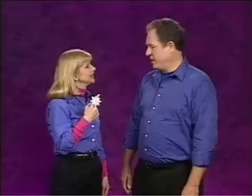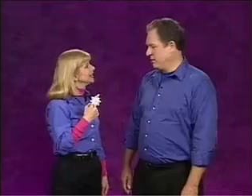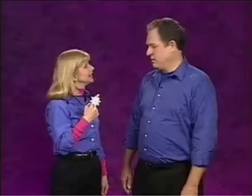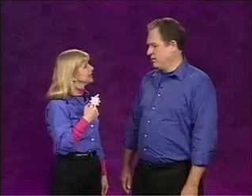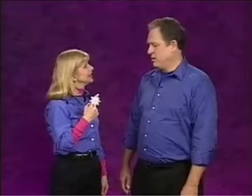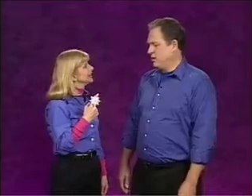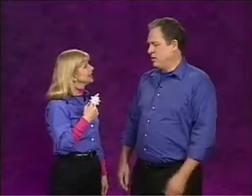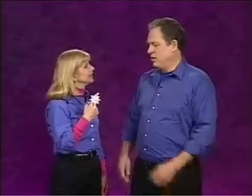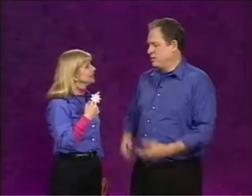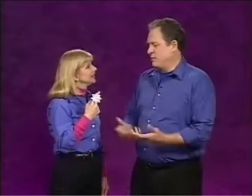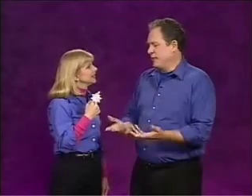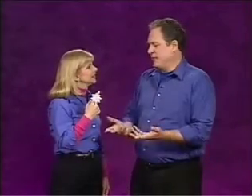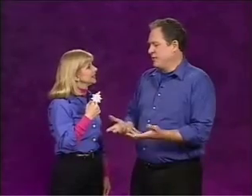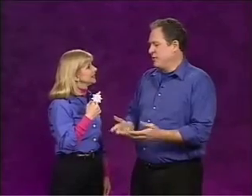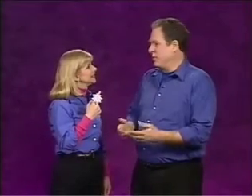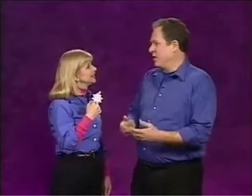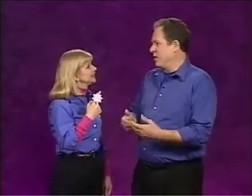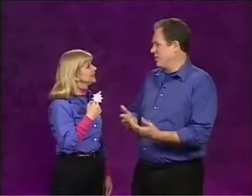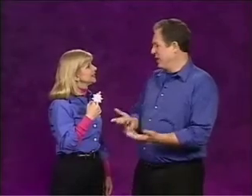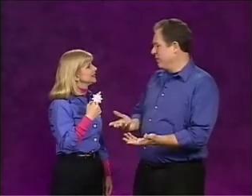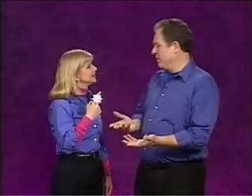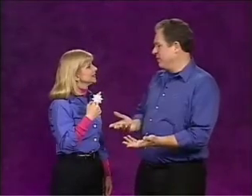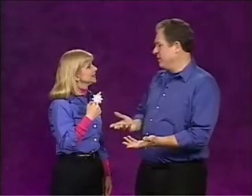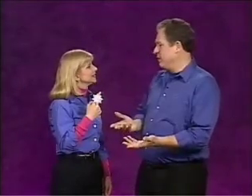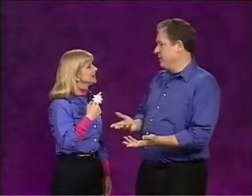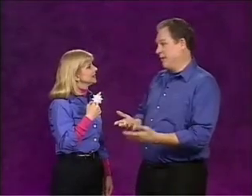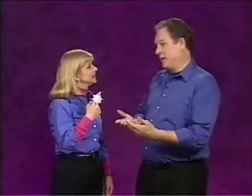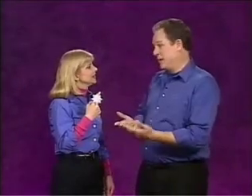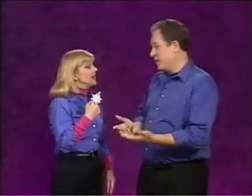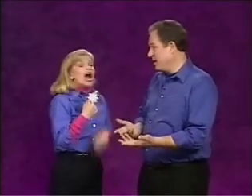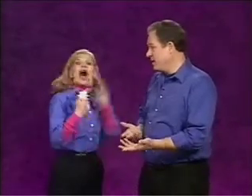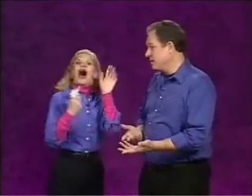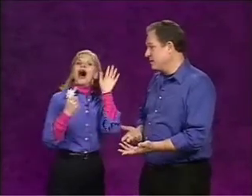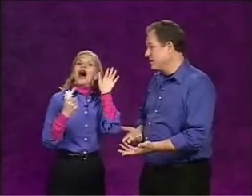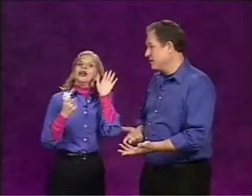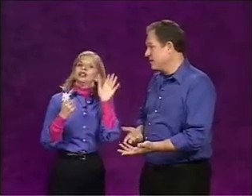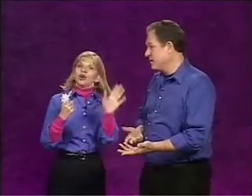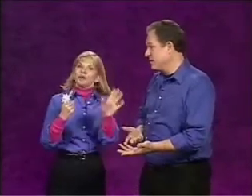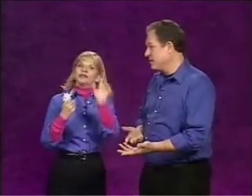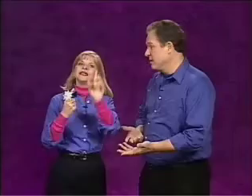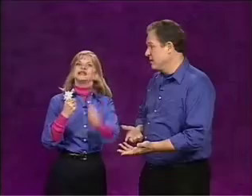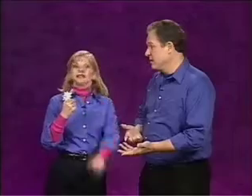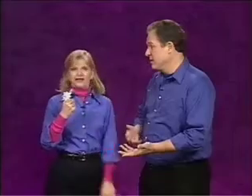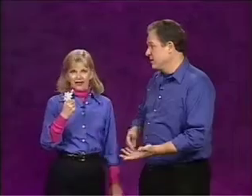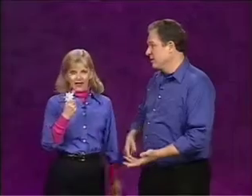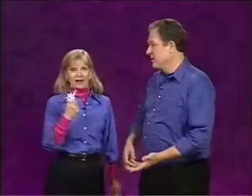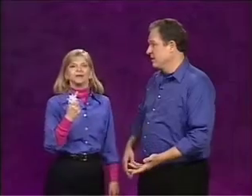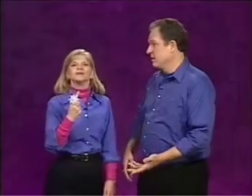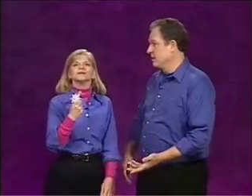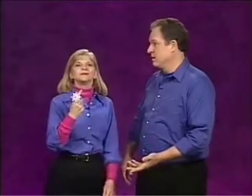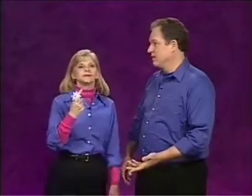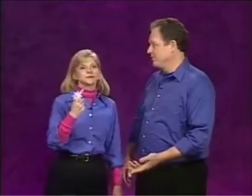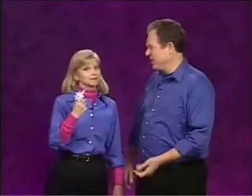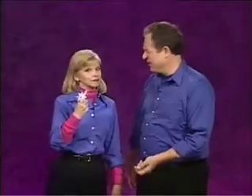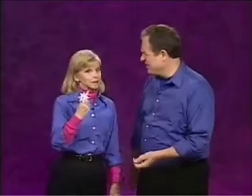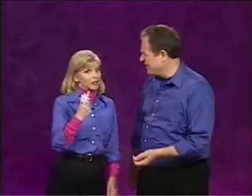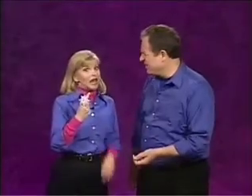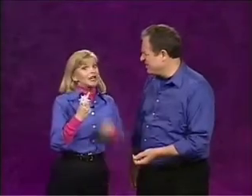Green? Wouldn't it just be easier to wear a green ribbon? Because... I'd show up at 6 instead of 8. Because?